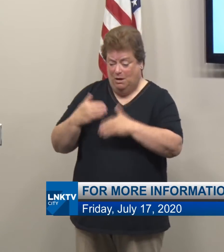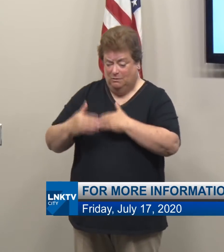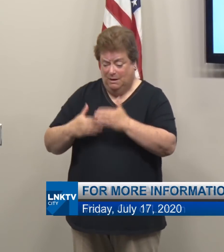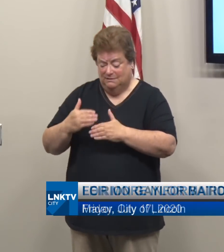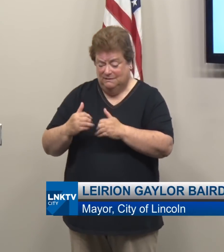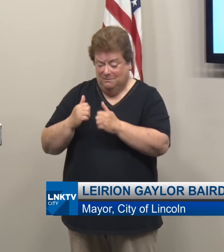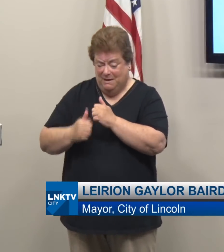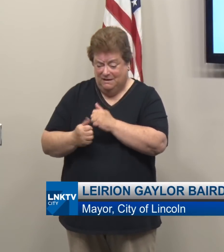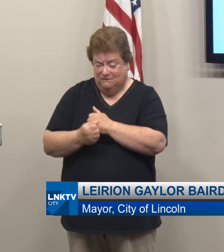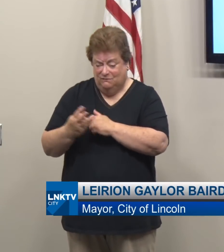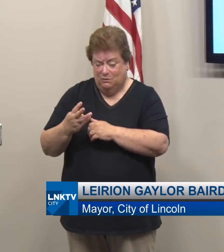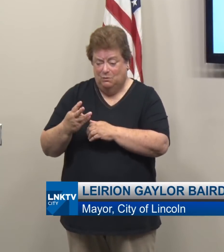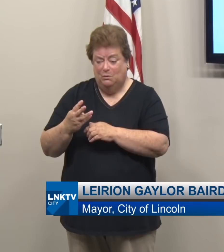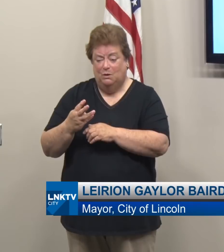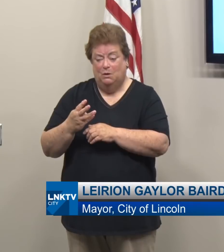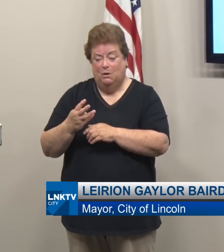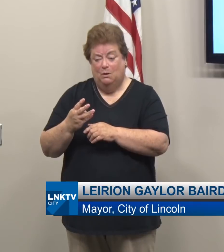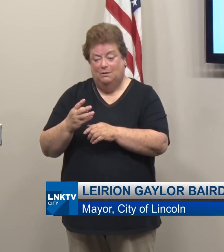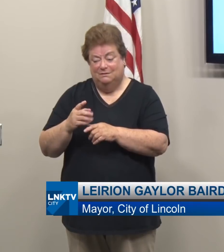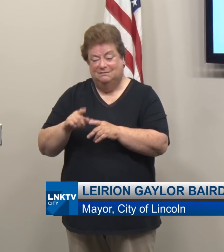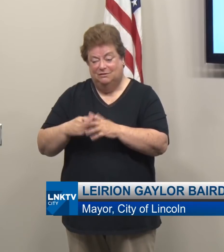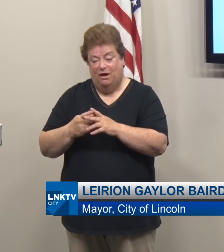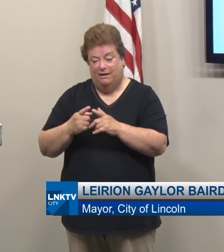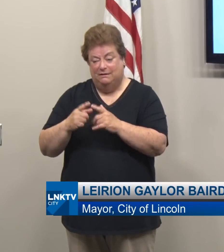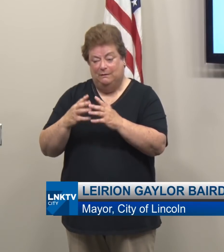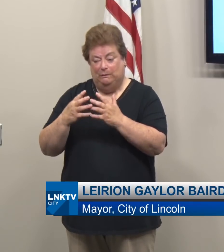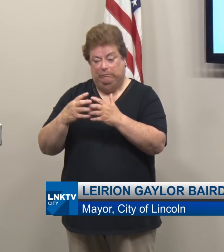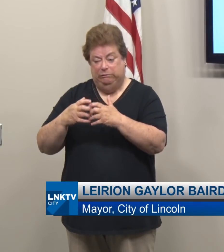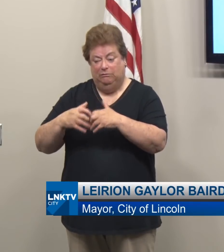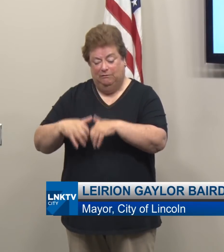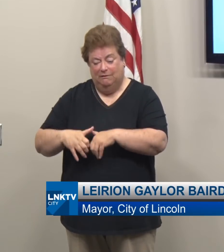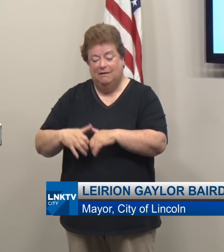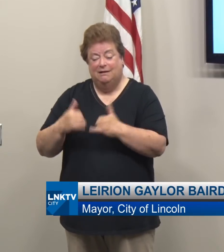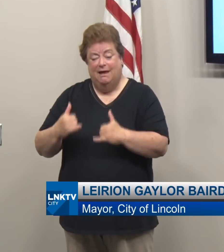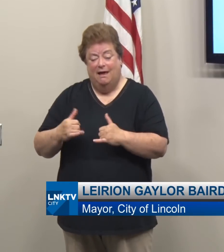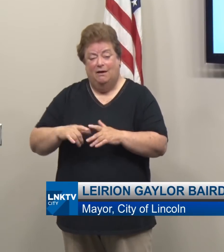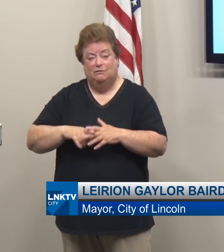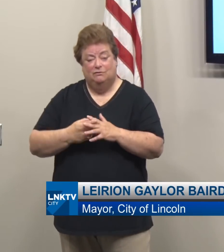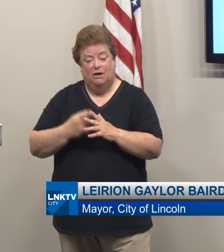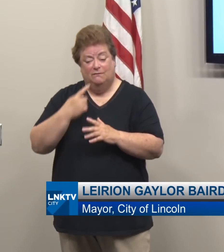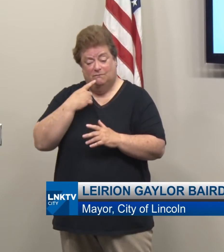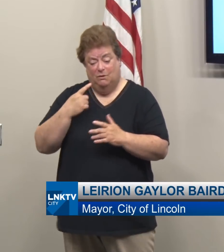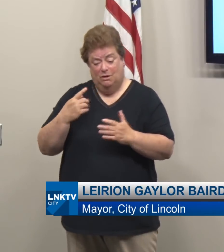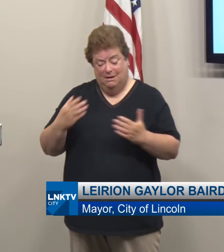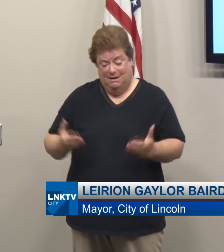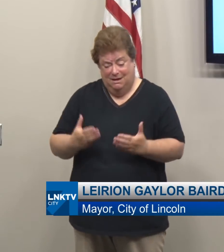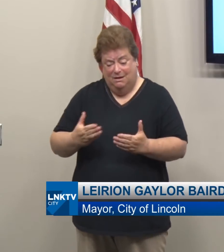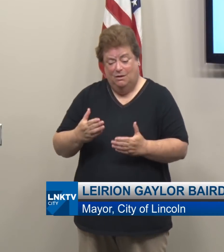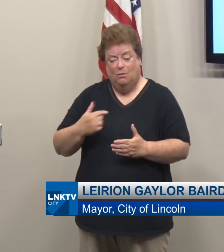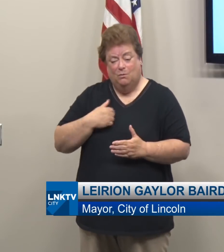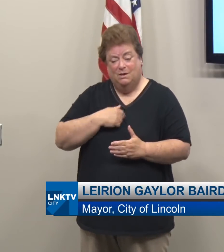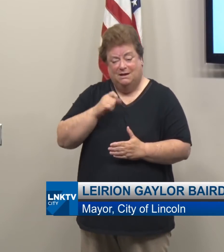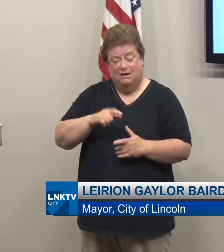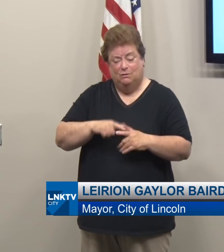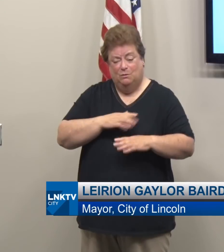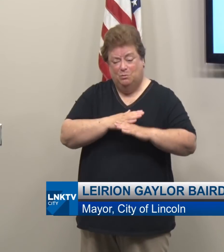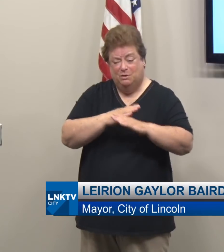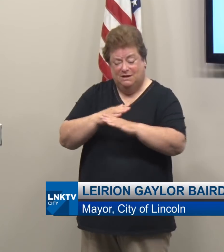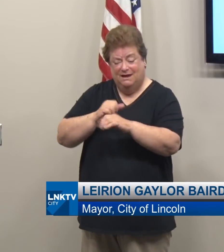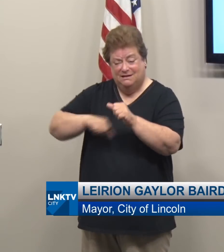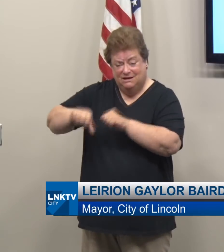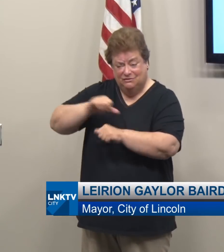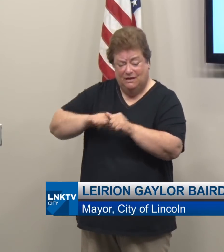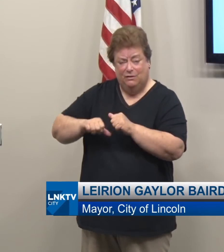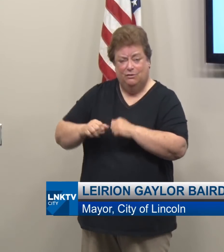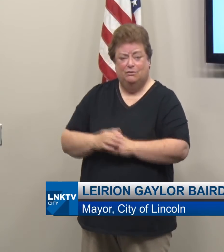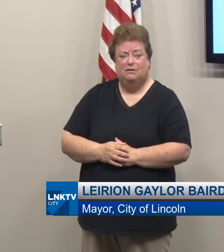last few weeks begin to erode, it is up to all of us in Lincoln to come together to protect one another from this virus and to do